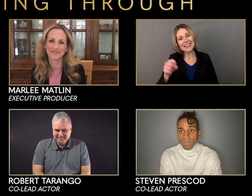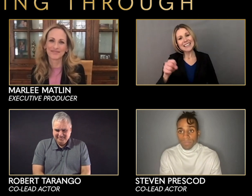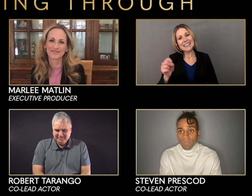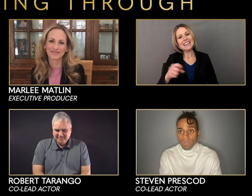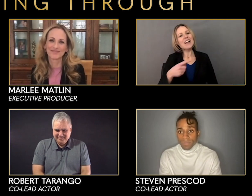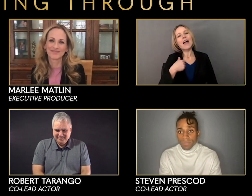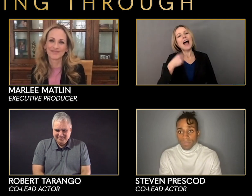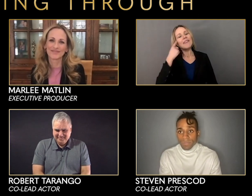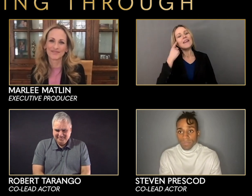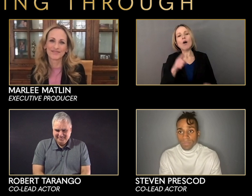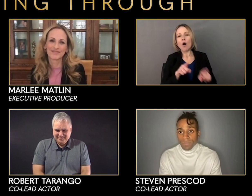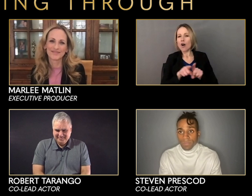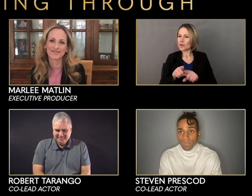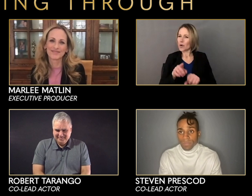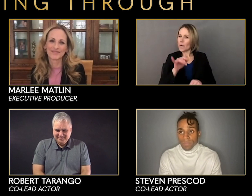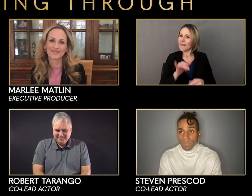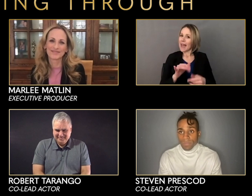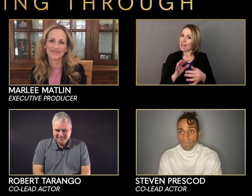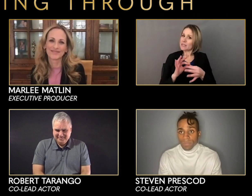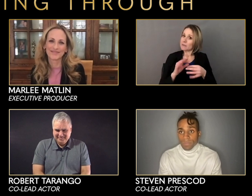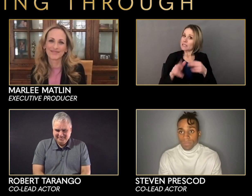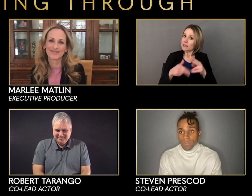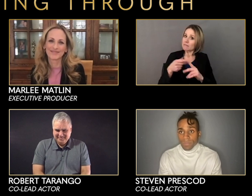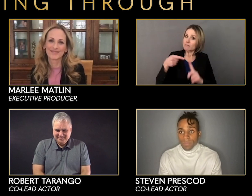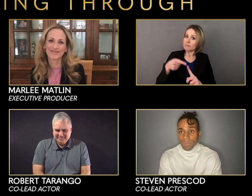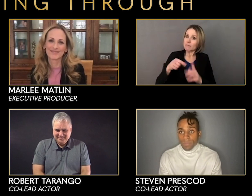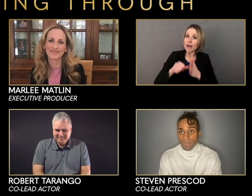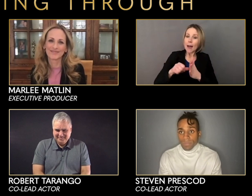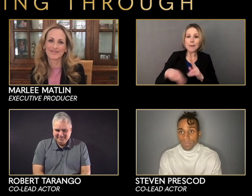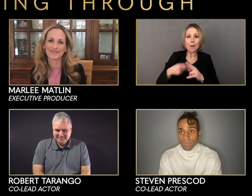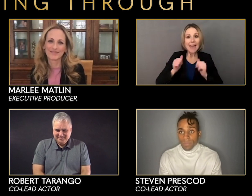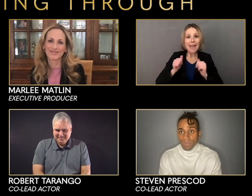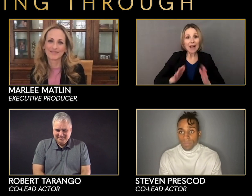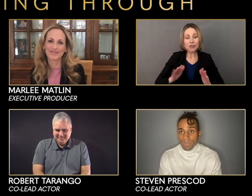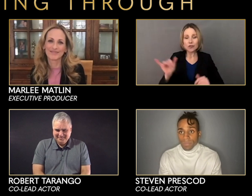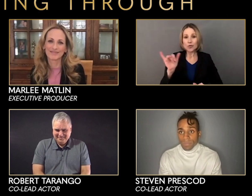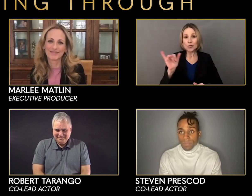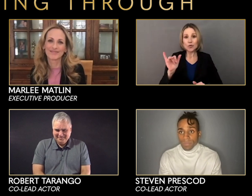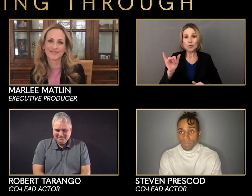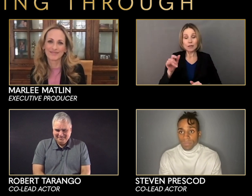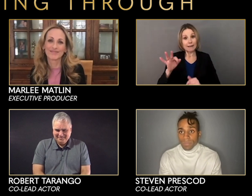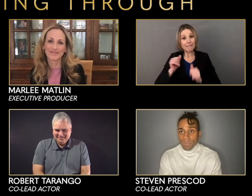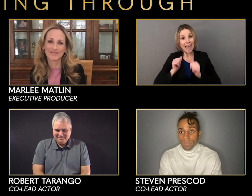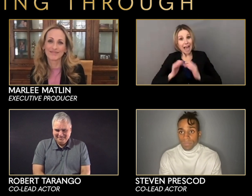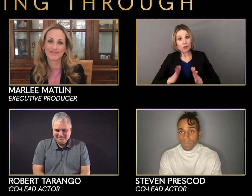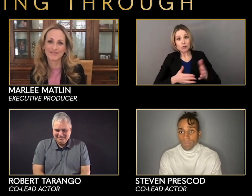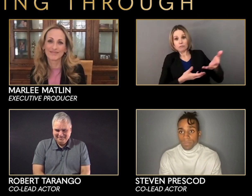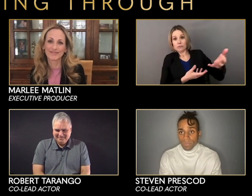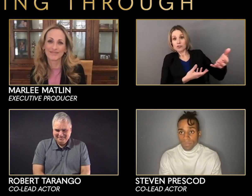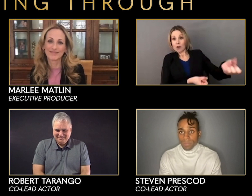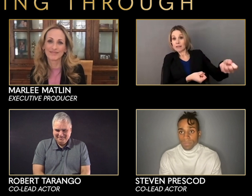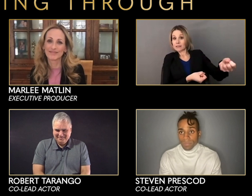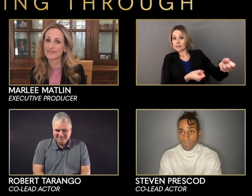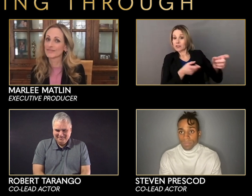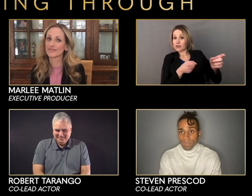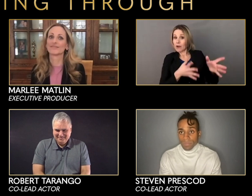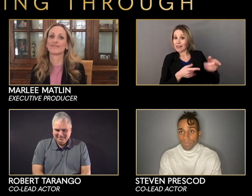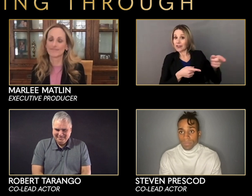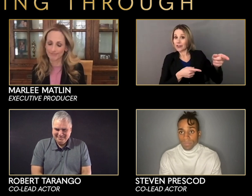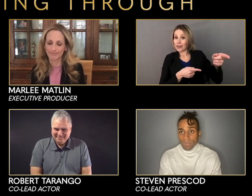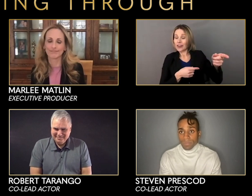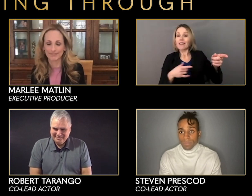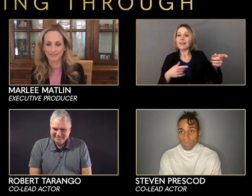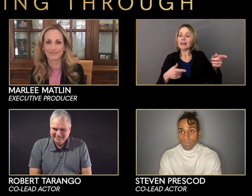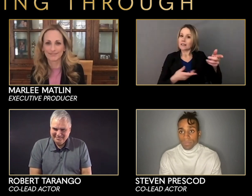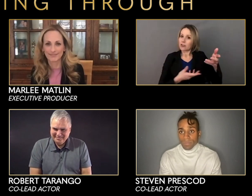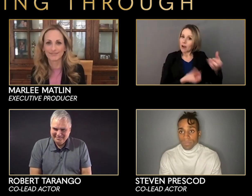think it also speaks to the actors, because if the actors trust the director, they're willing to